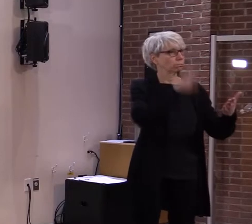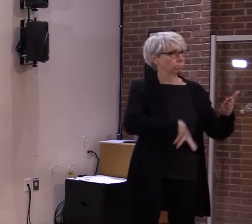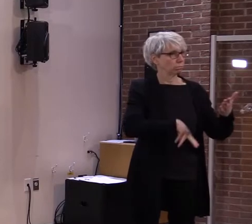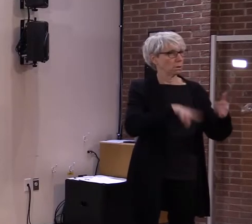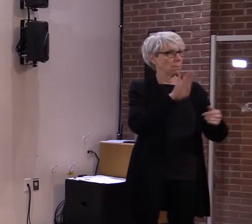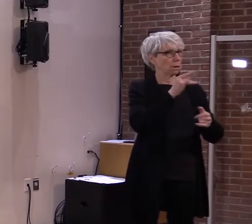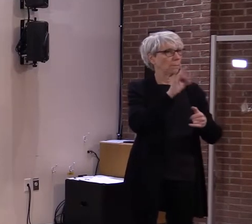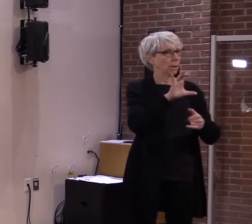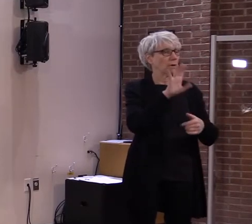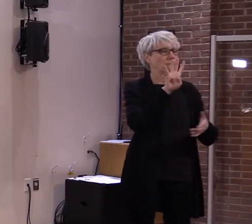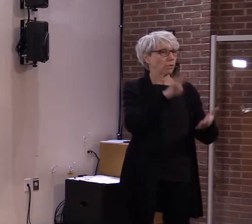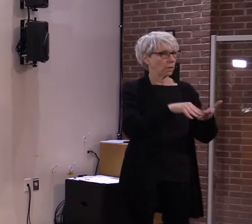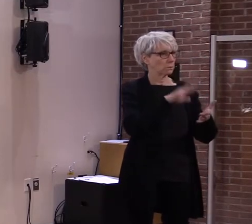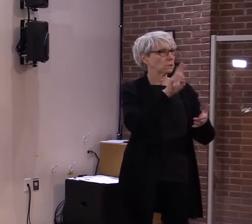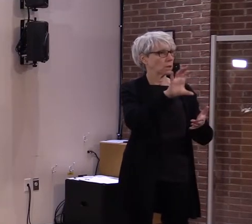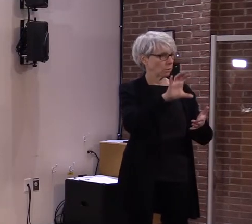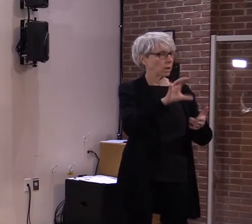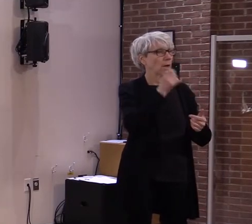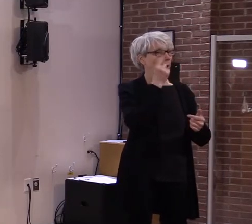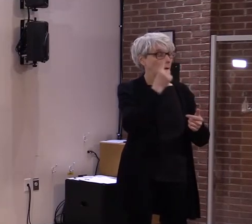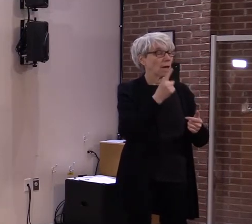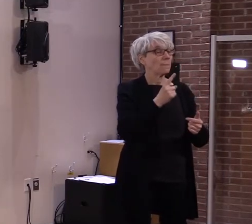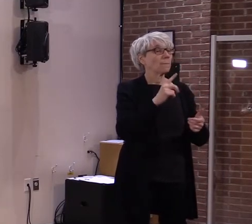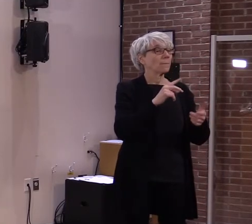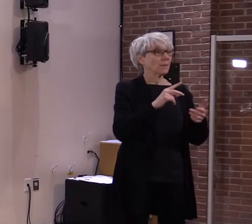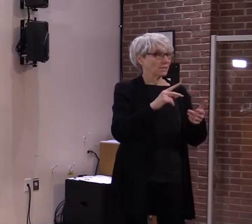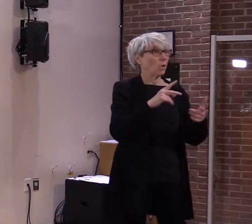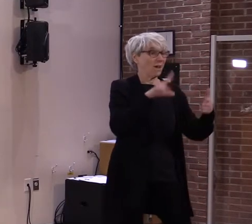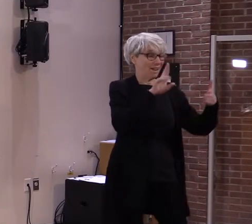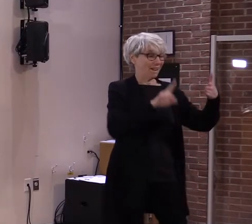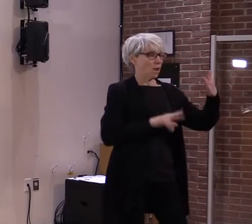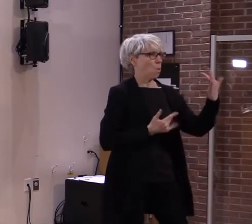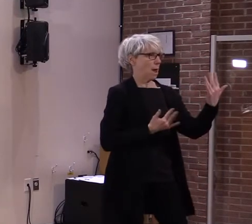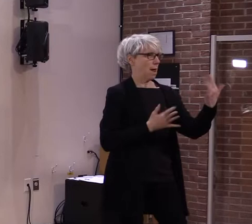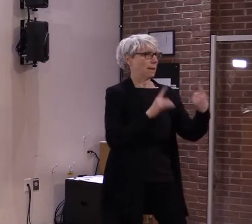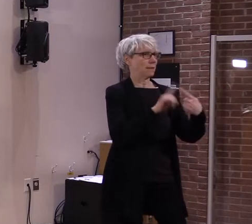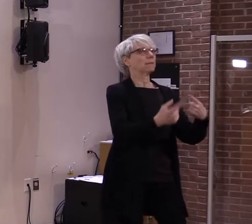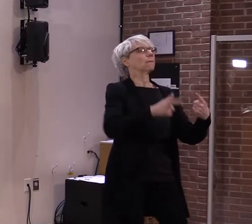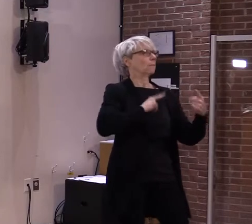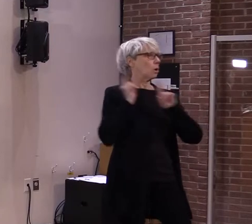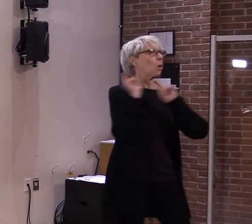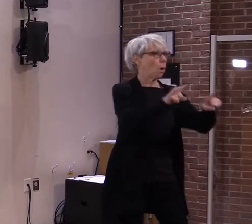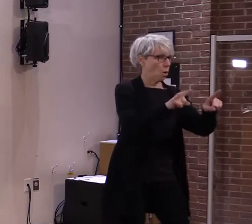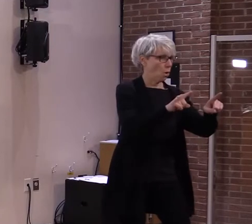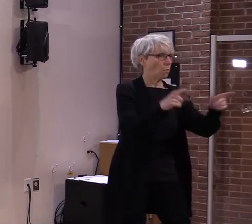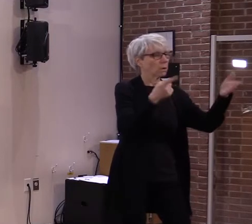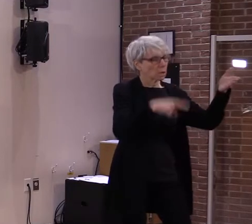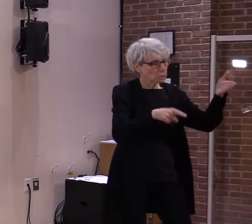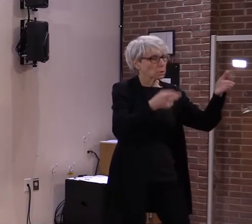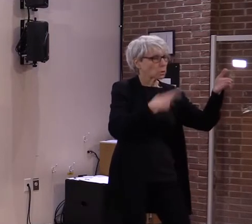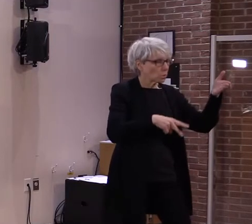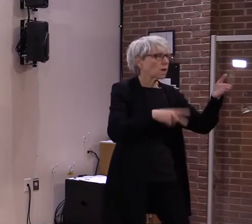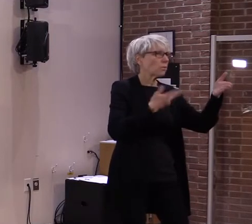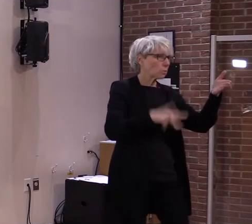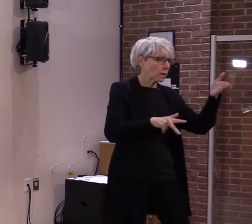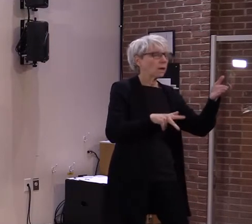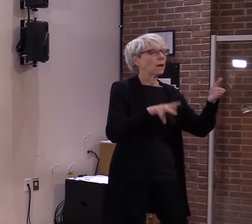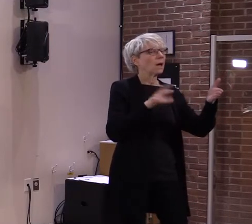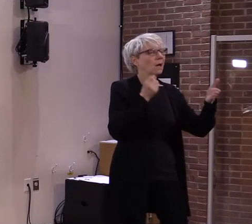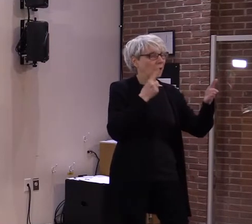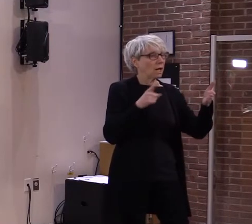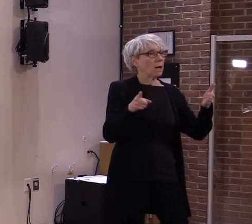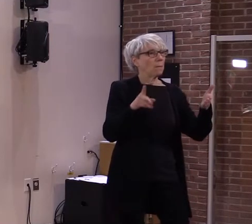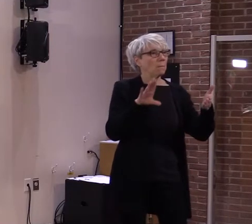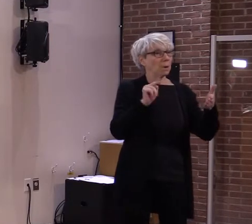The needle is the actual people that have gotten vaccinations right now. I expect that needle to go a little